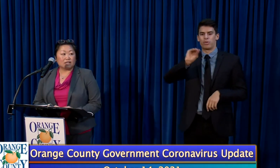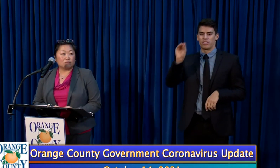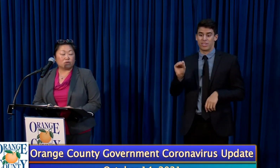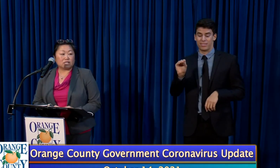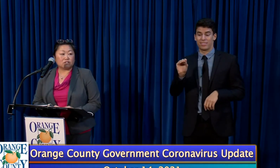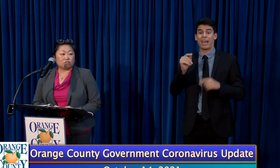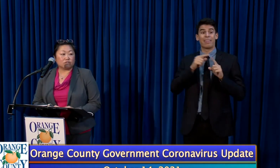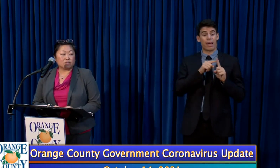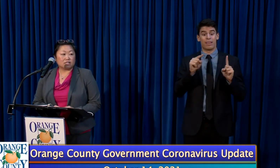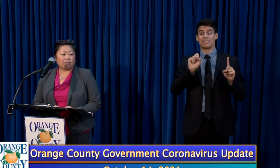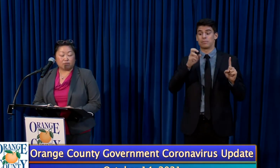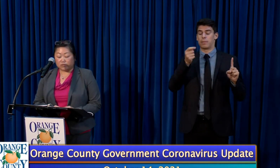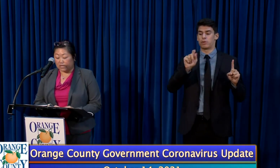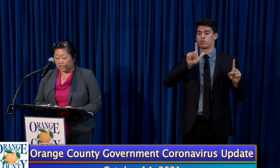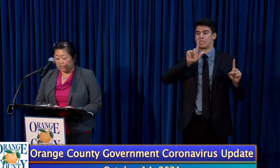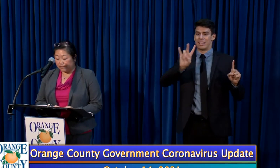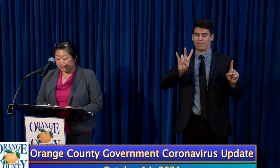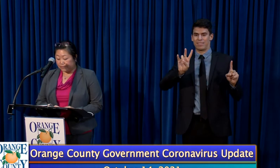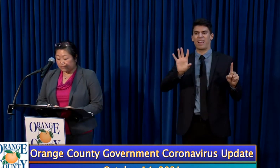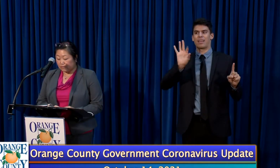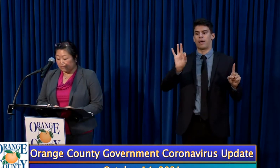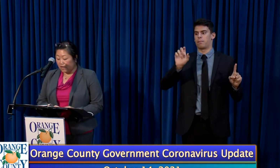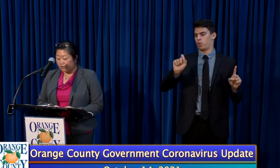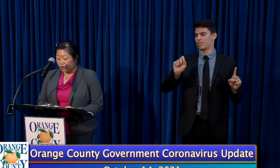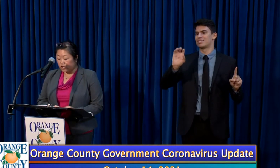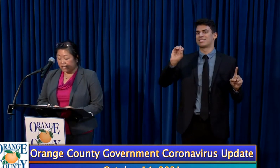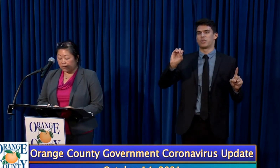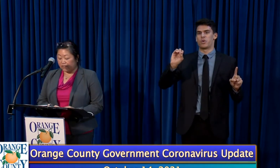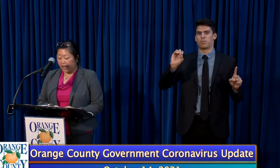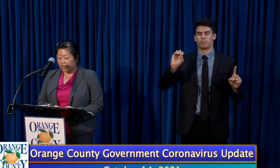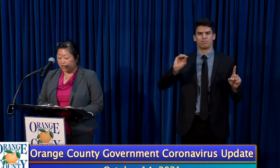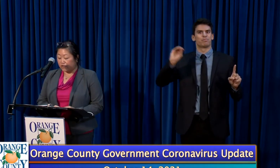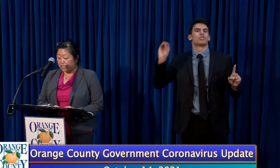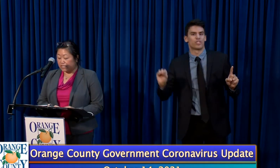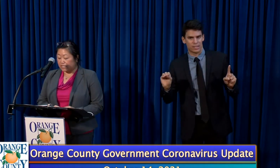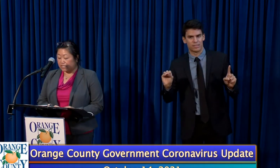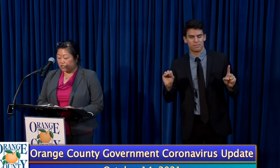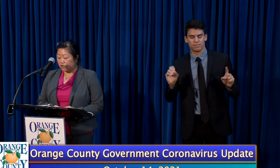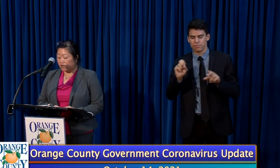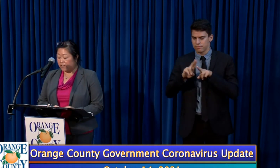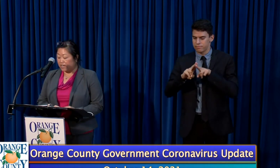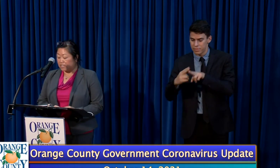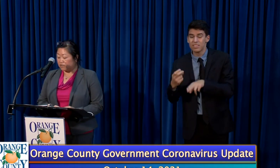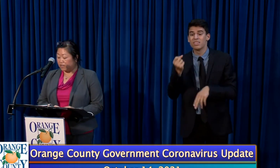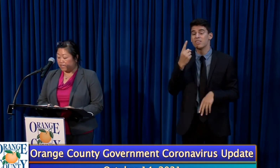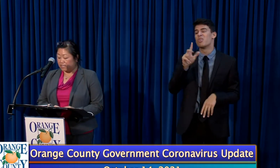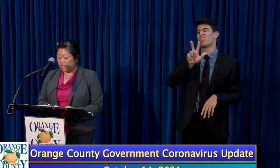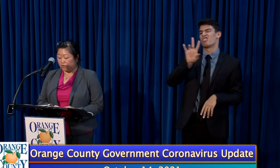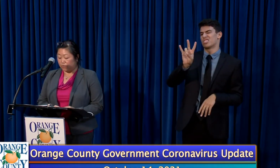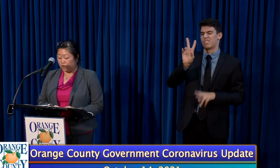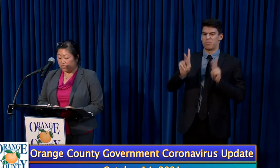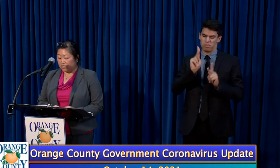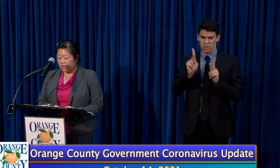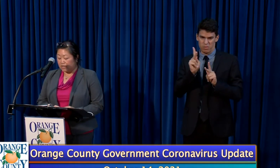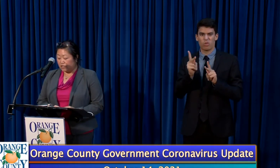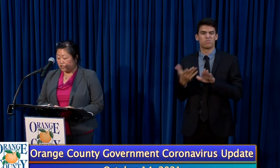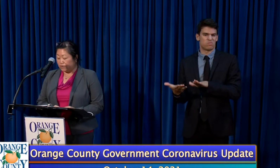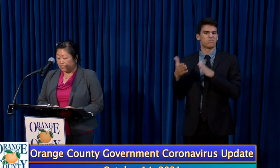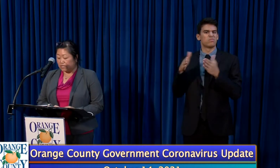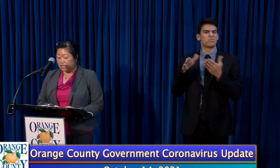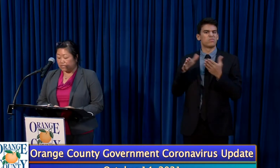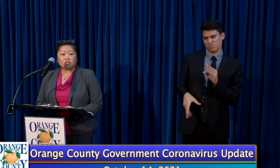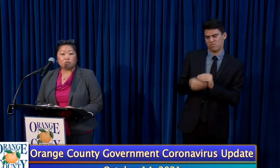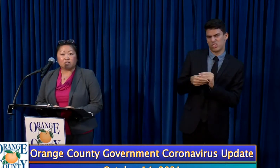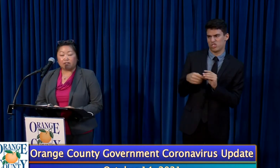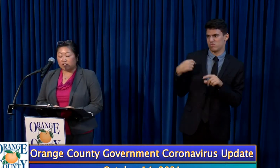it was 9.07%. Unfortunately, we've had 36 additional COVID-19 related deaths reported to